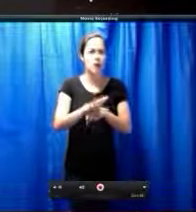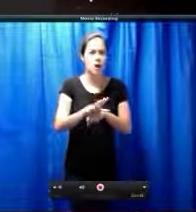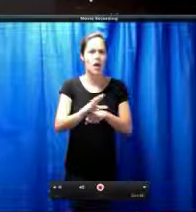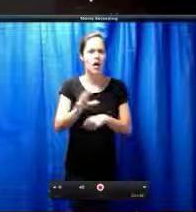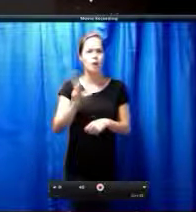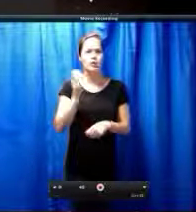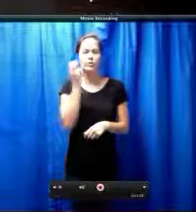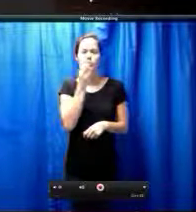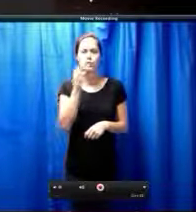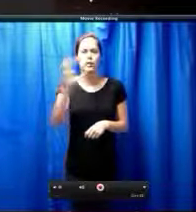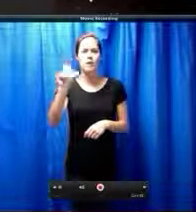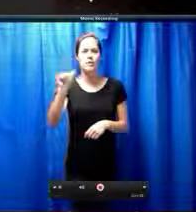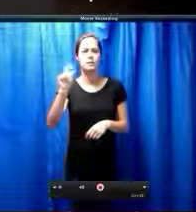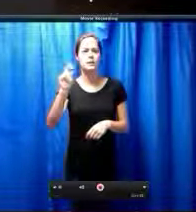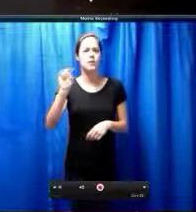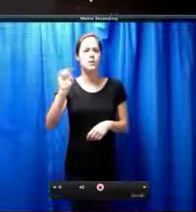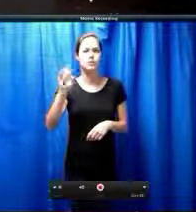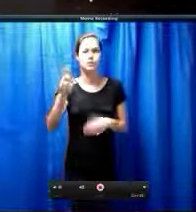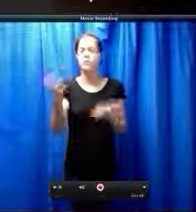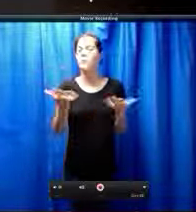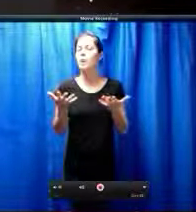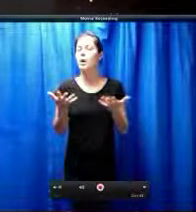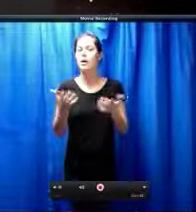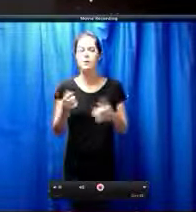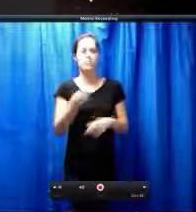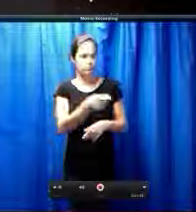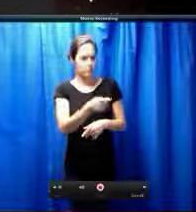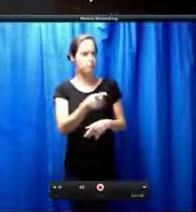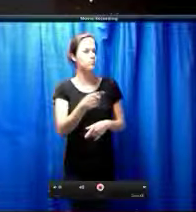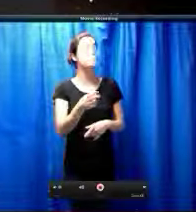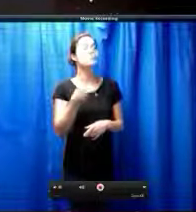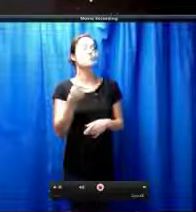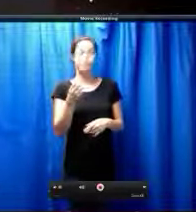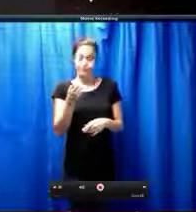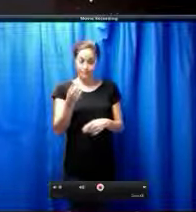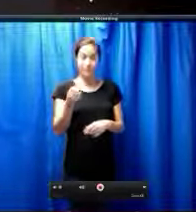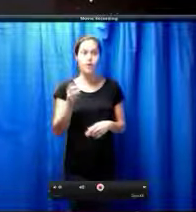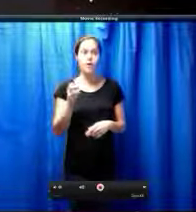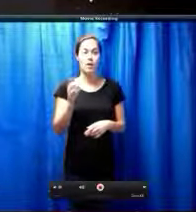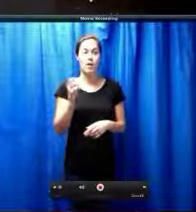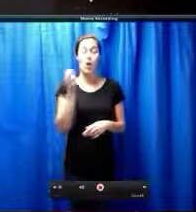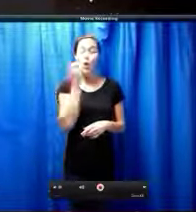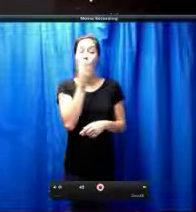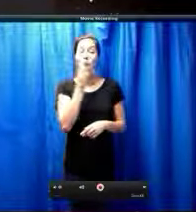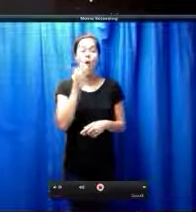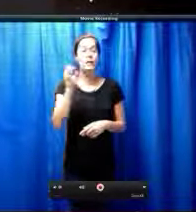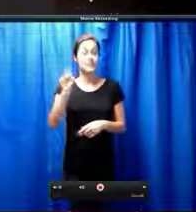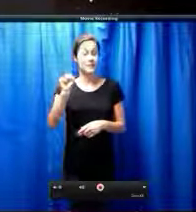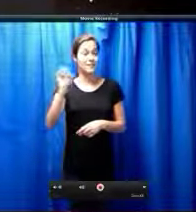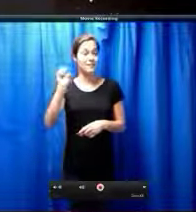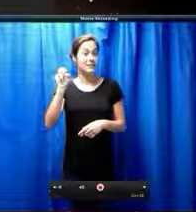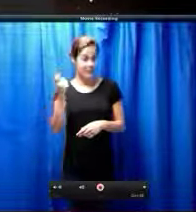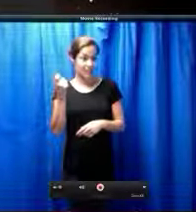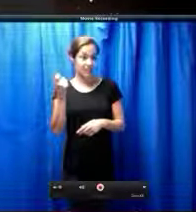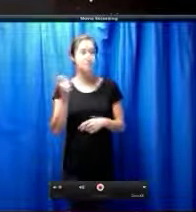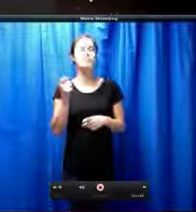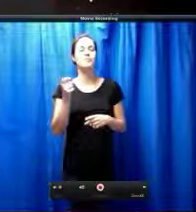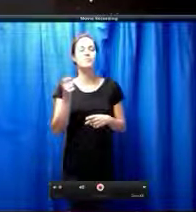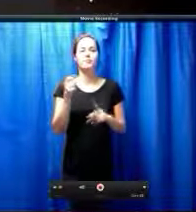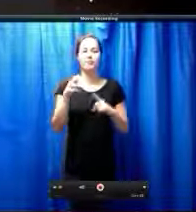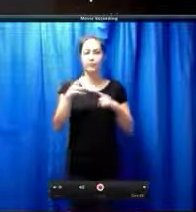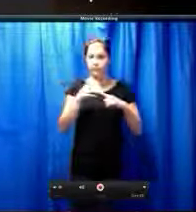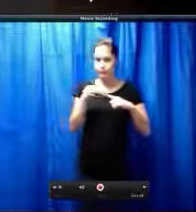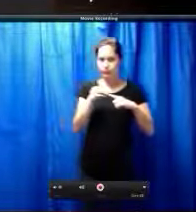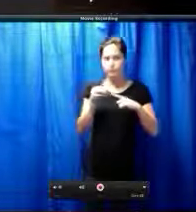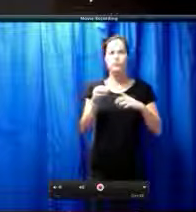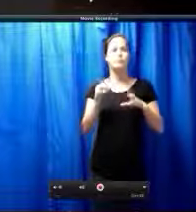What's that? Awesome. She's on it. Oral sex. What else? What else? I hear somebody talking,